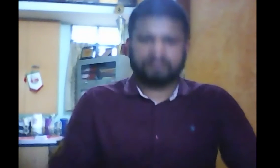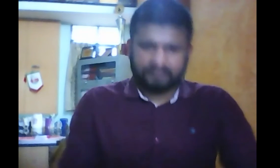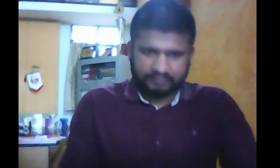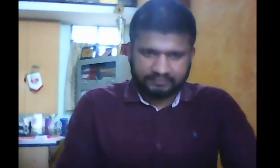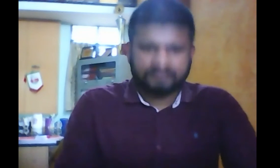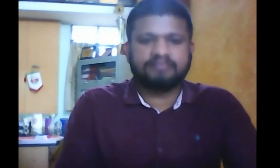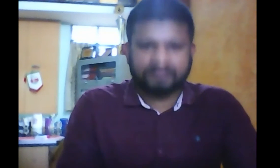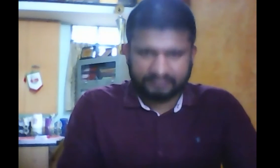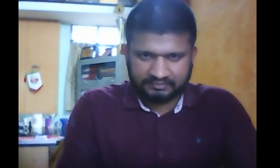Good Virali.